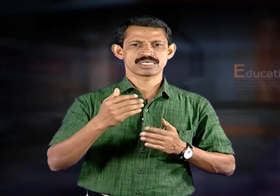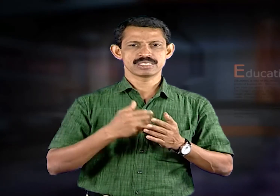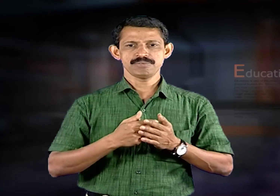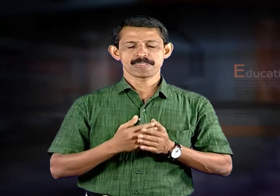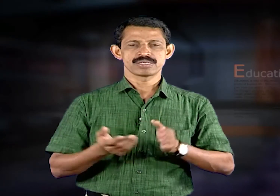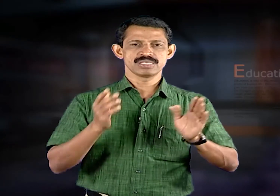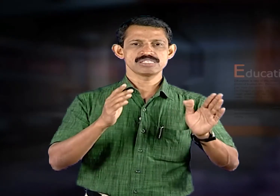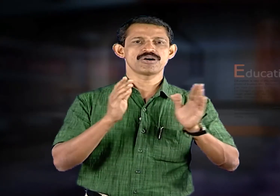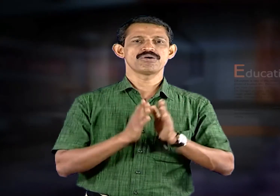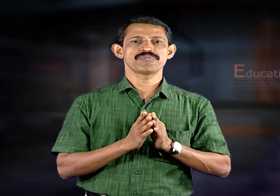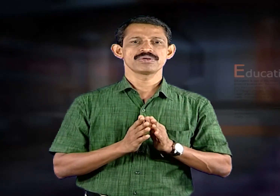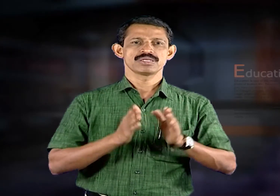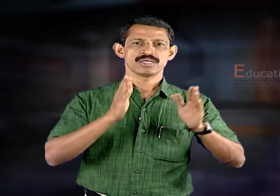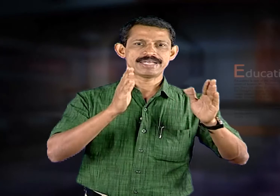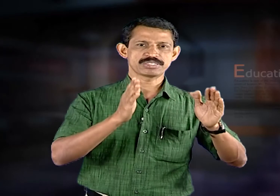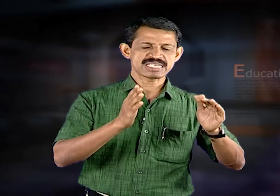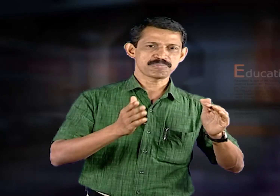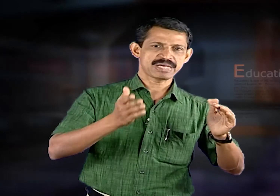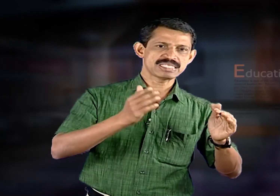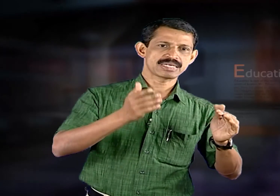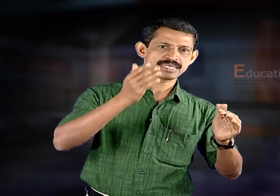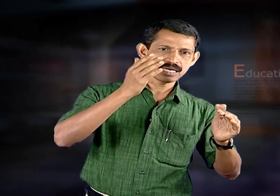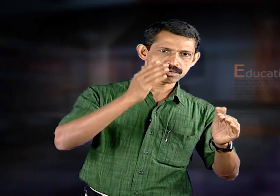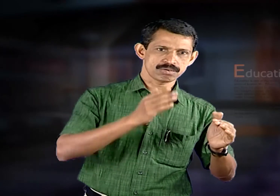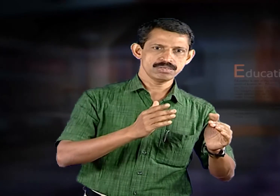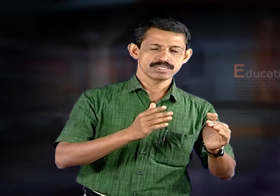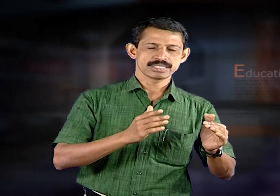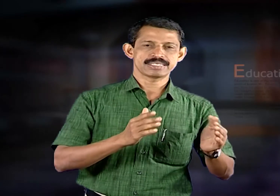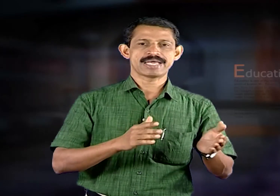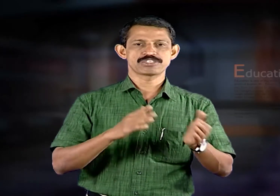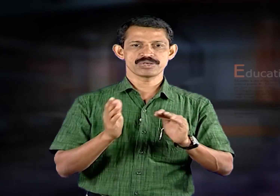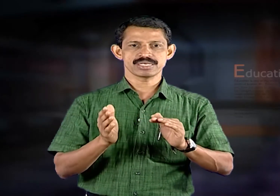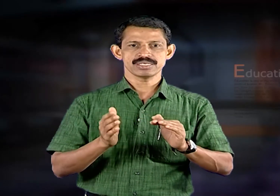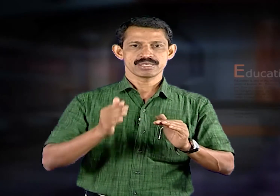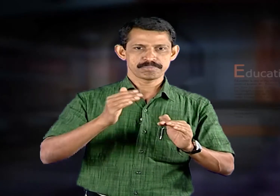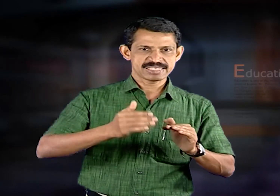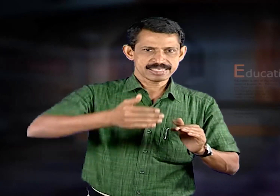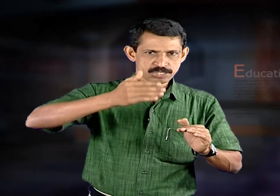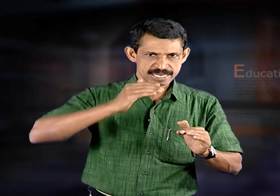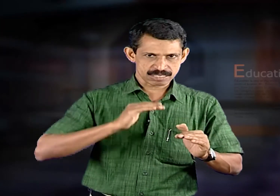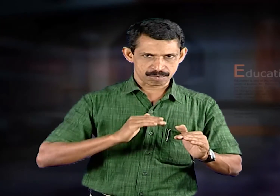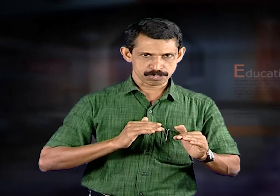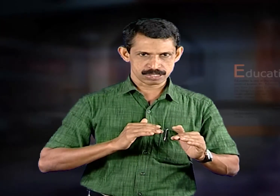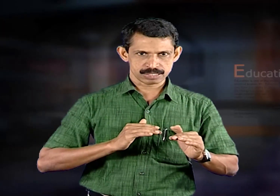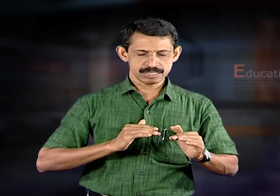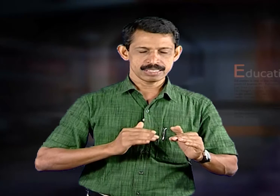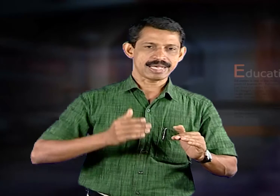importantly, this form of education plays a critical role in ensuring basic education opportunity as